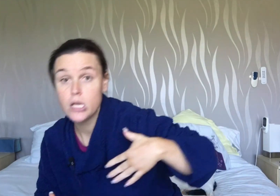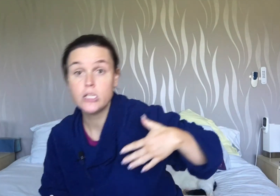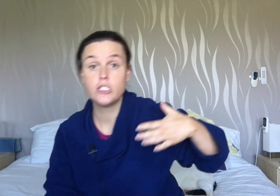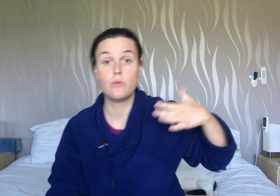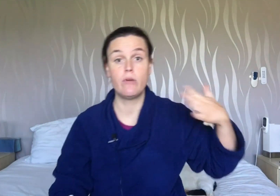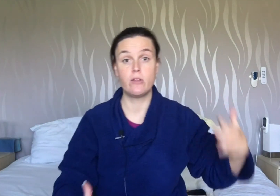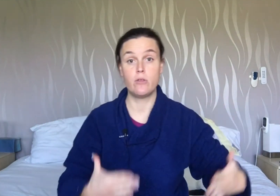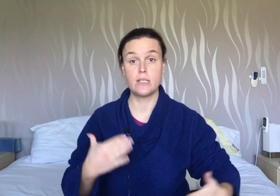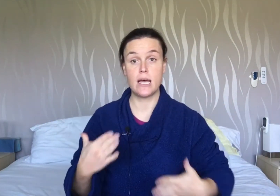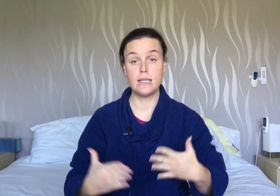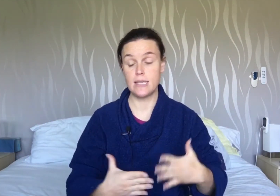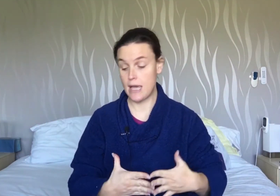Should we run through those colours again?